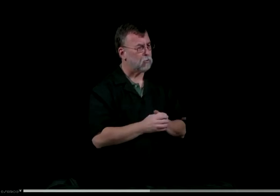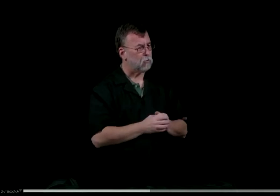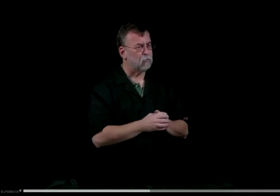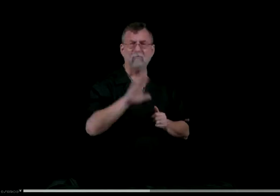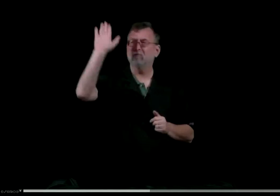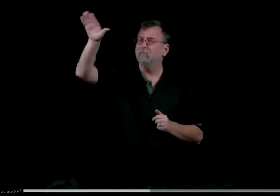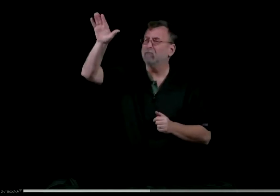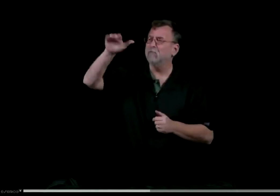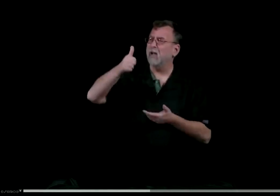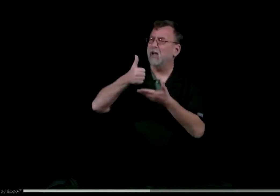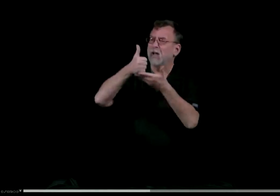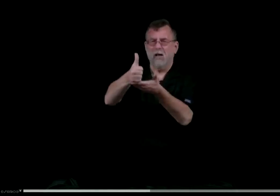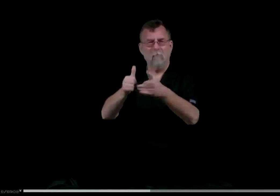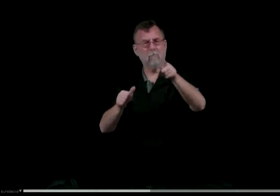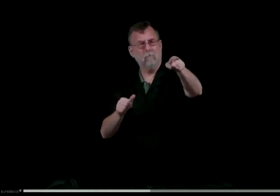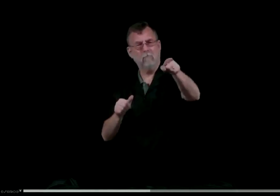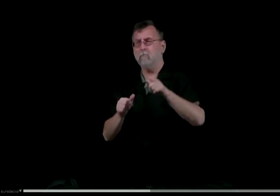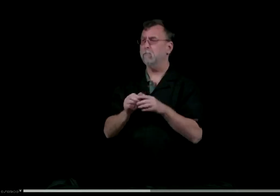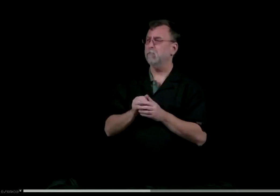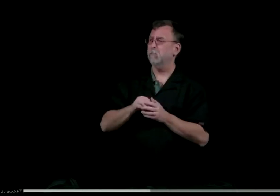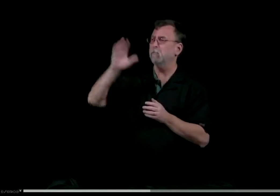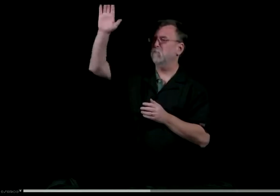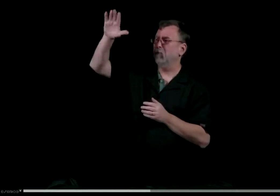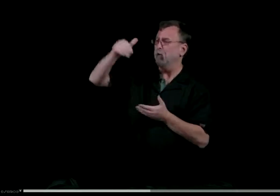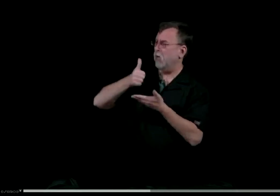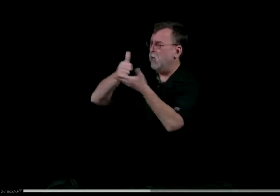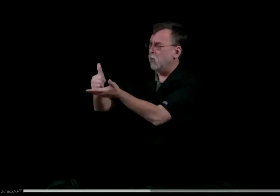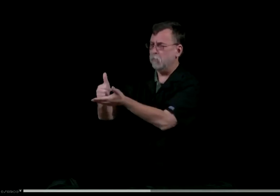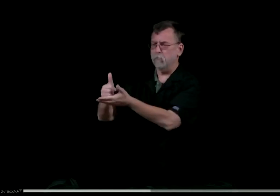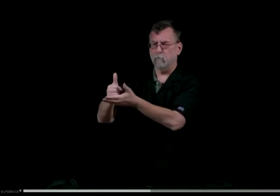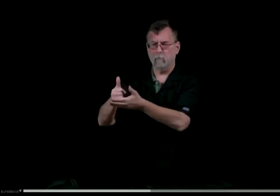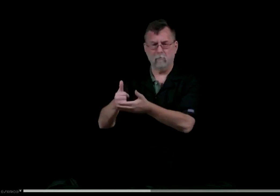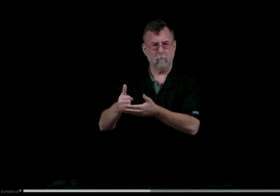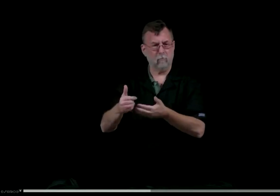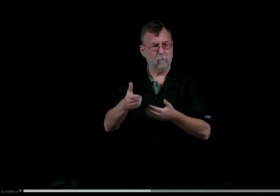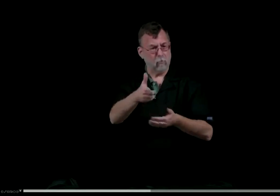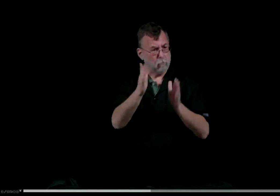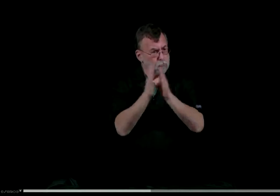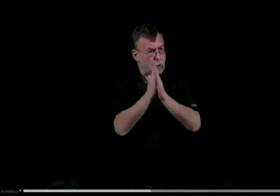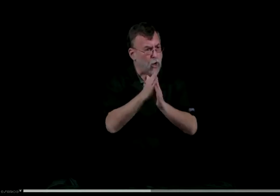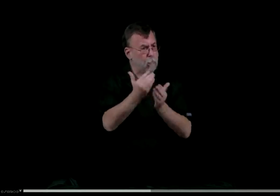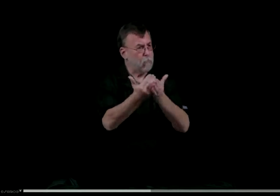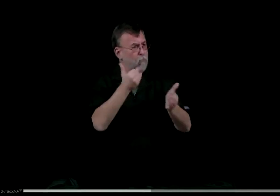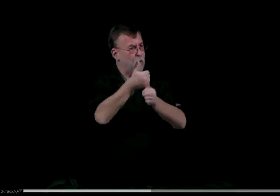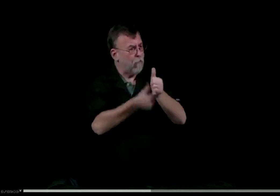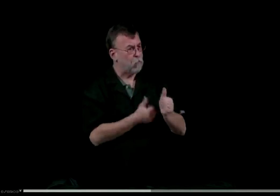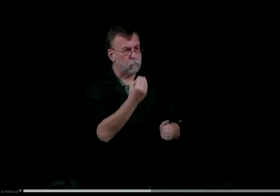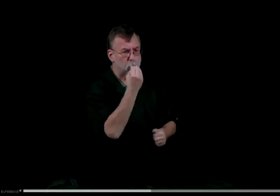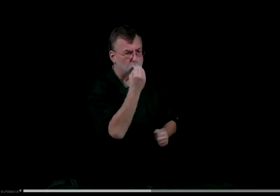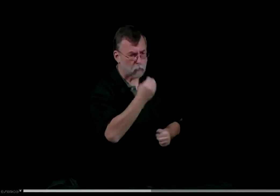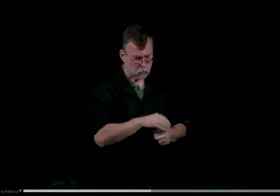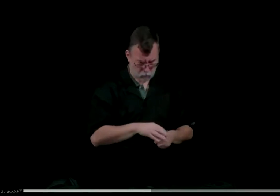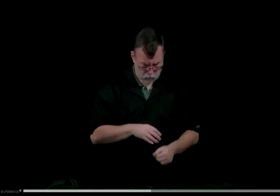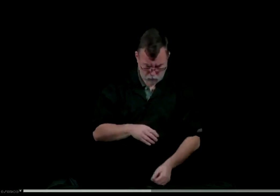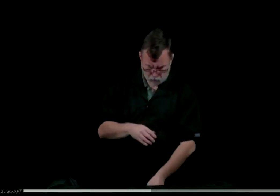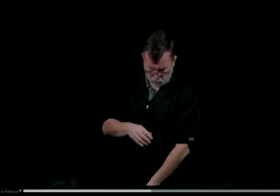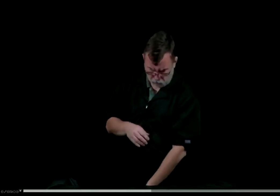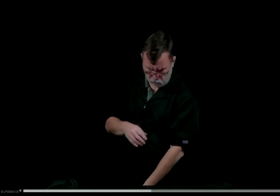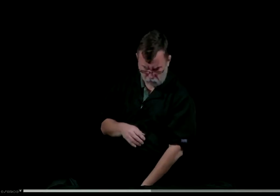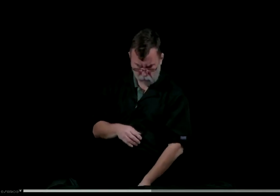Prayer is like a dialogue, like a discussion. Hey, God, help them. Help them. We pray before every meal.